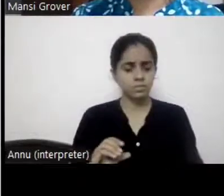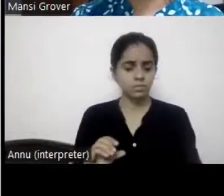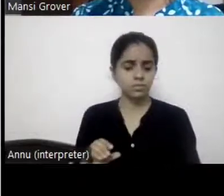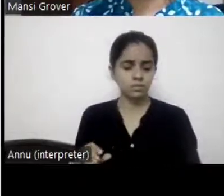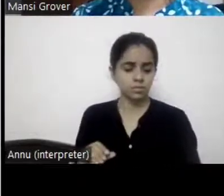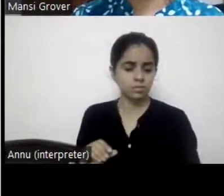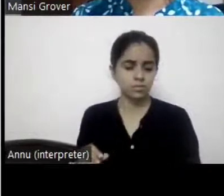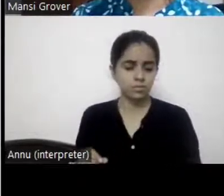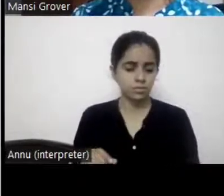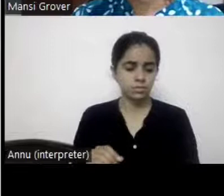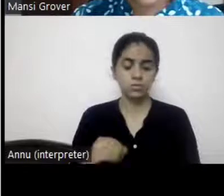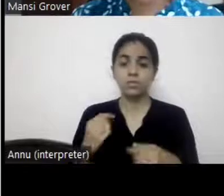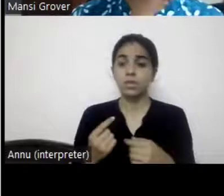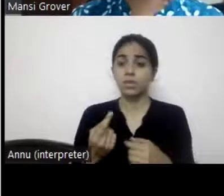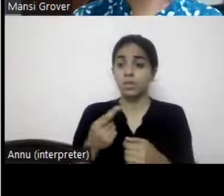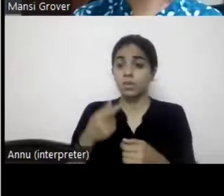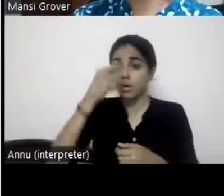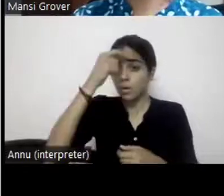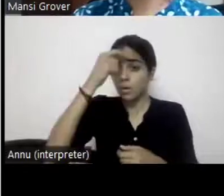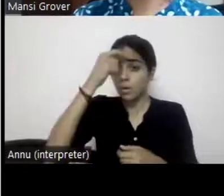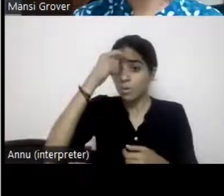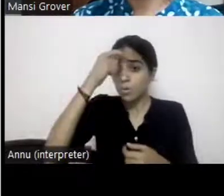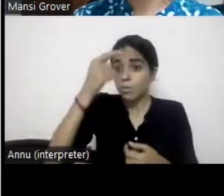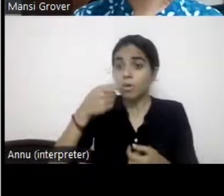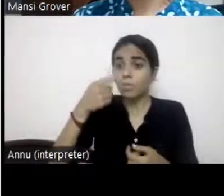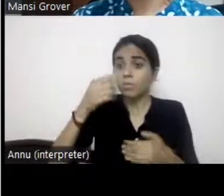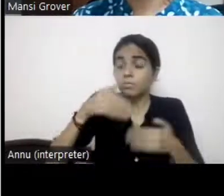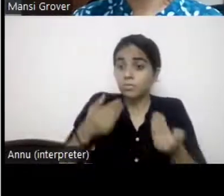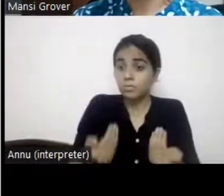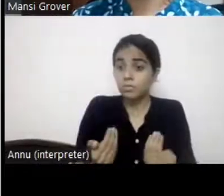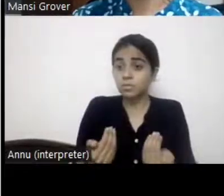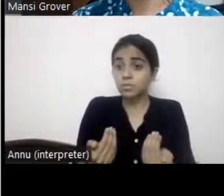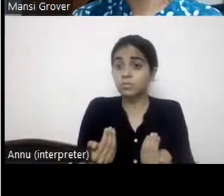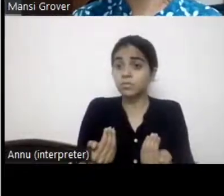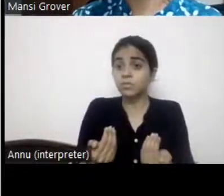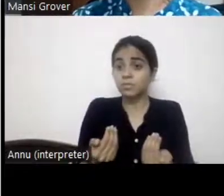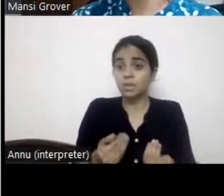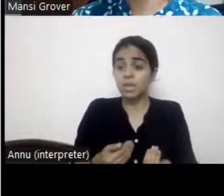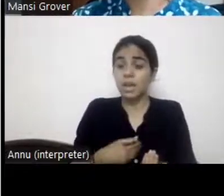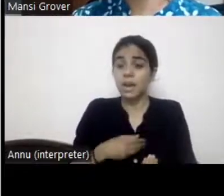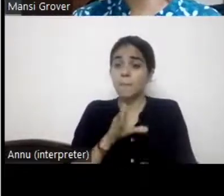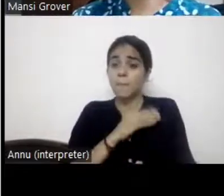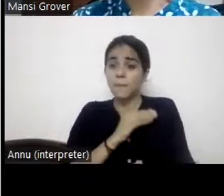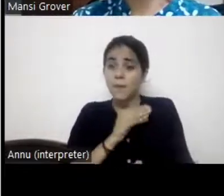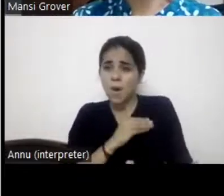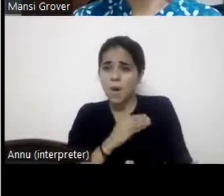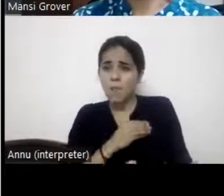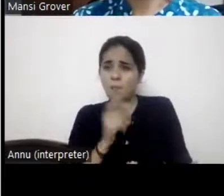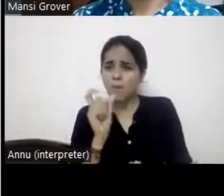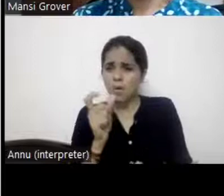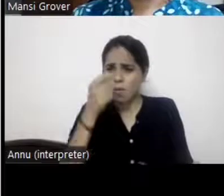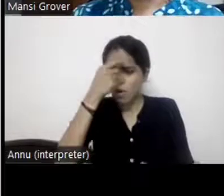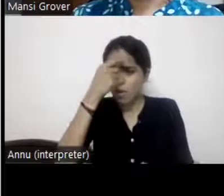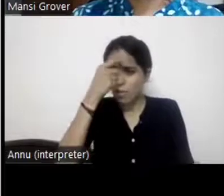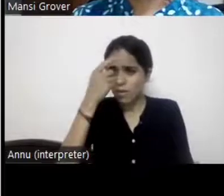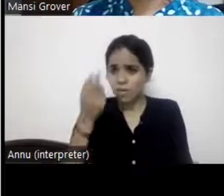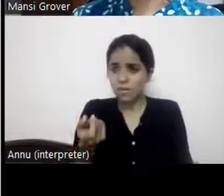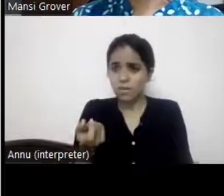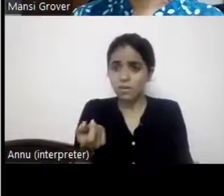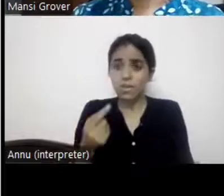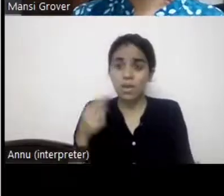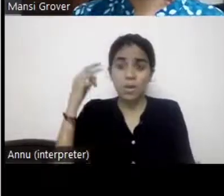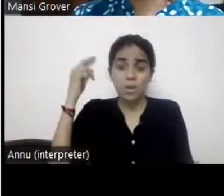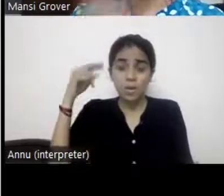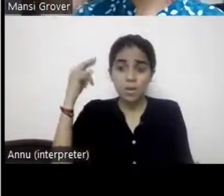actually the problem here is, and I'm very consciously using the word problem here,